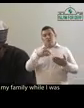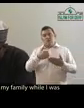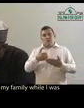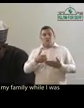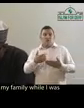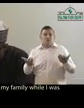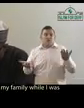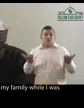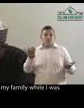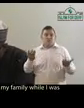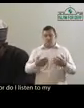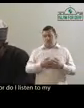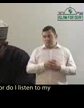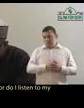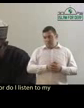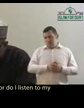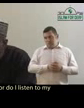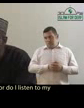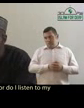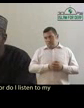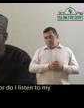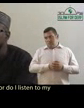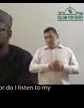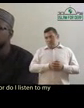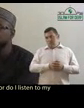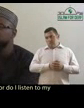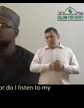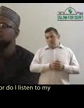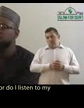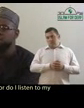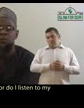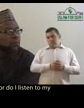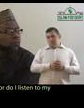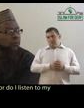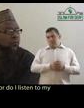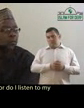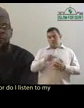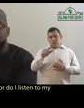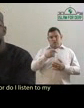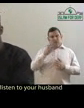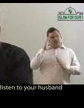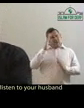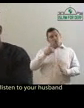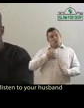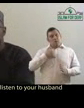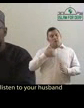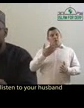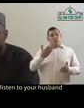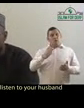had with my family while I was living with them. Do I have to listen to my family first or listen to my husband